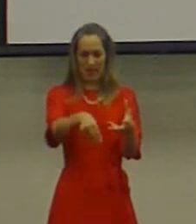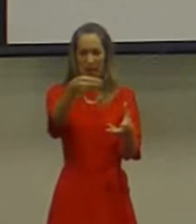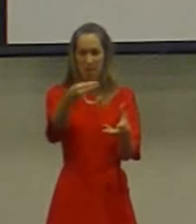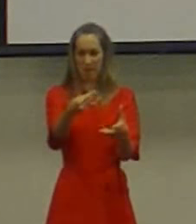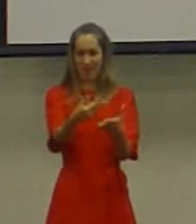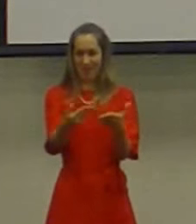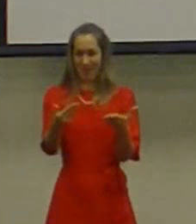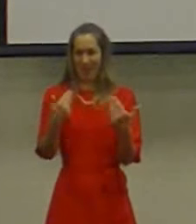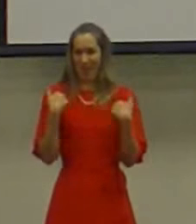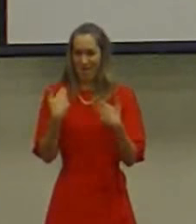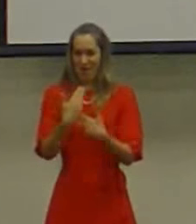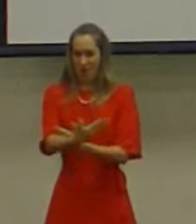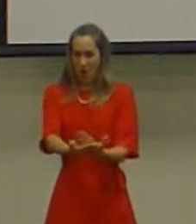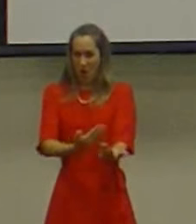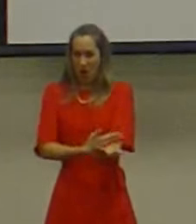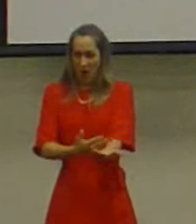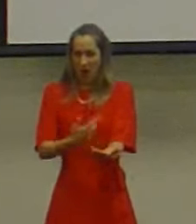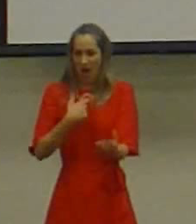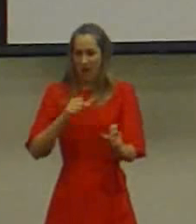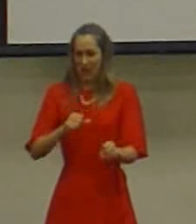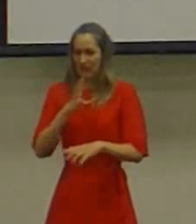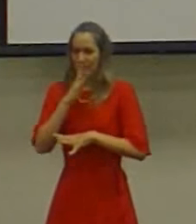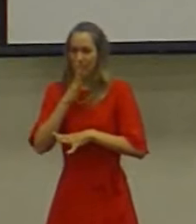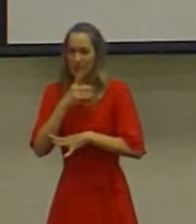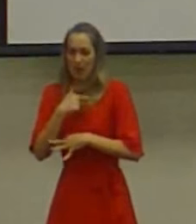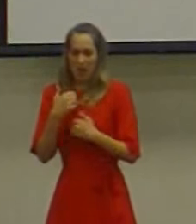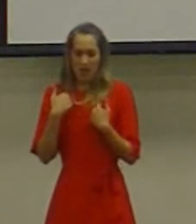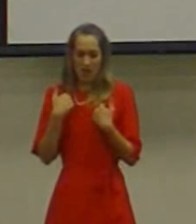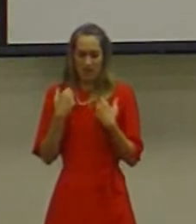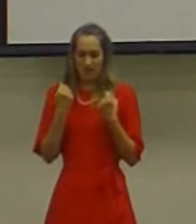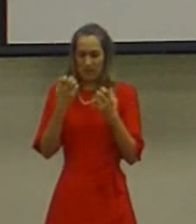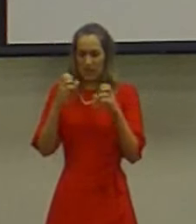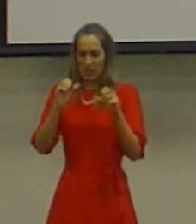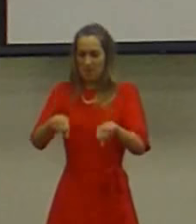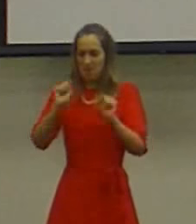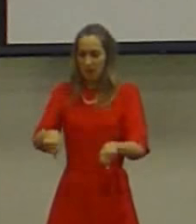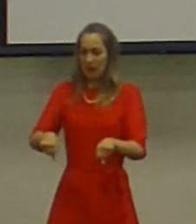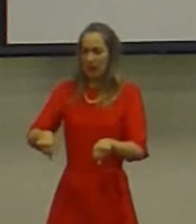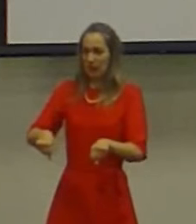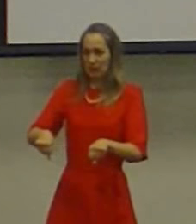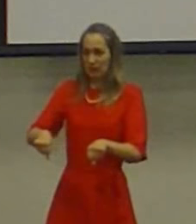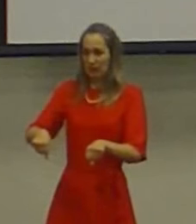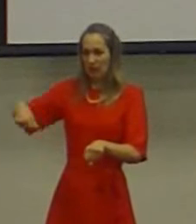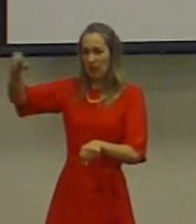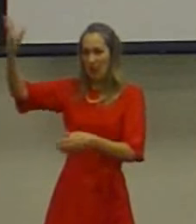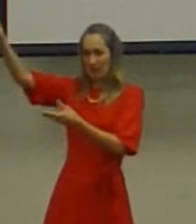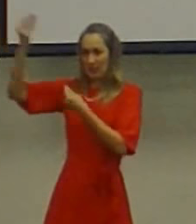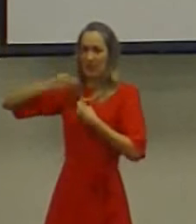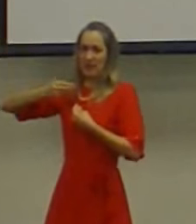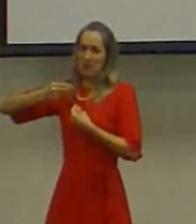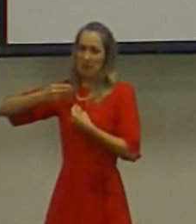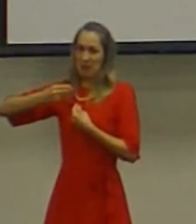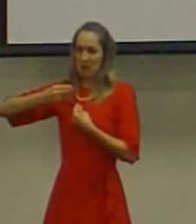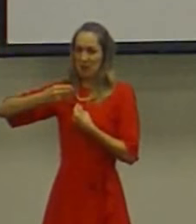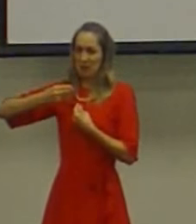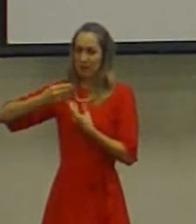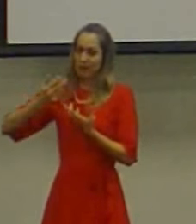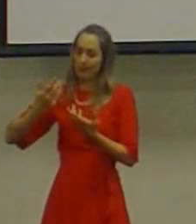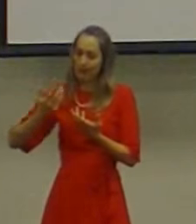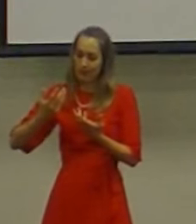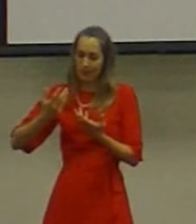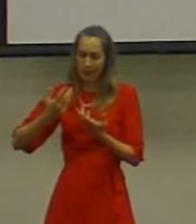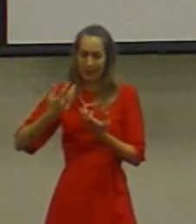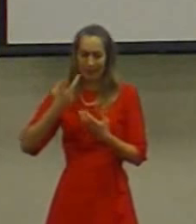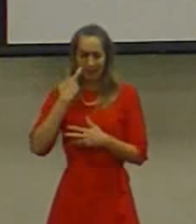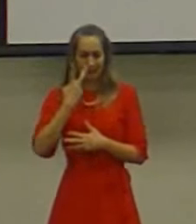speak. I have all these different abilities that I take for granted that God has given me, and I look at someone else, and whenever I did, it was like I wanted to cry,